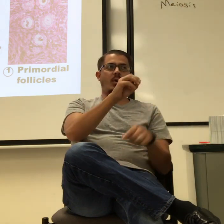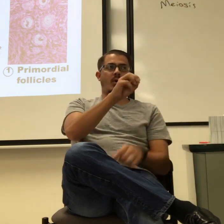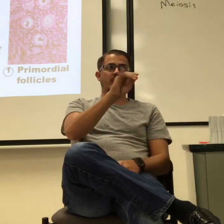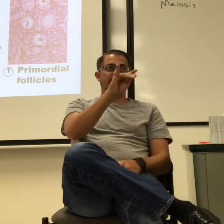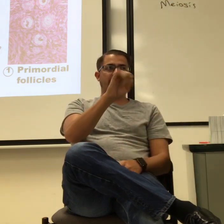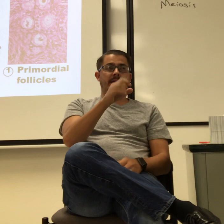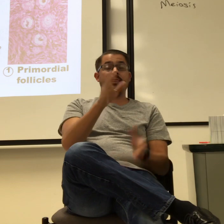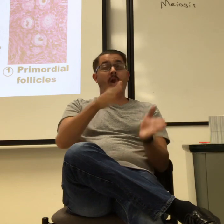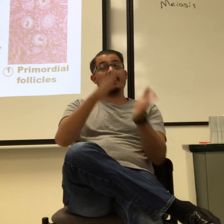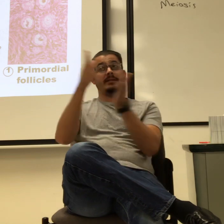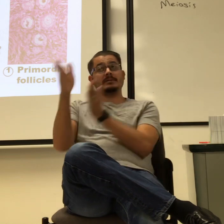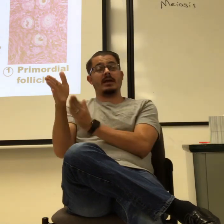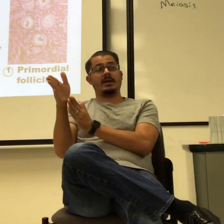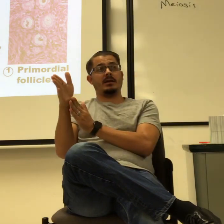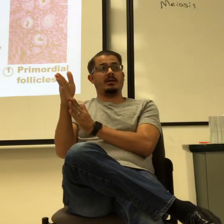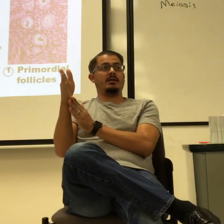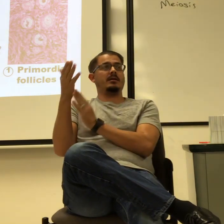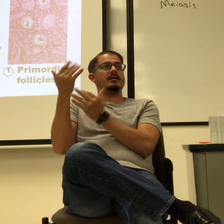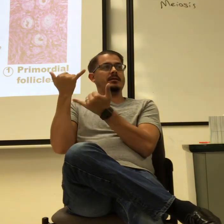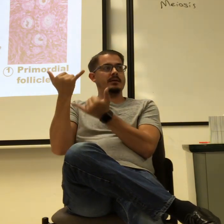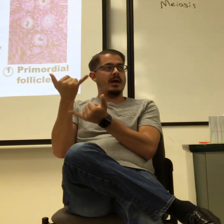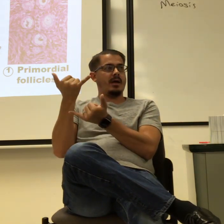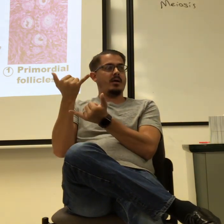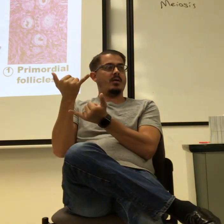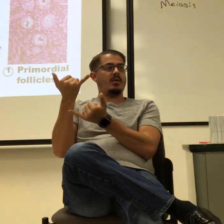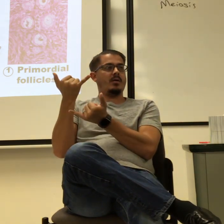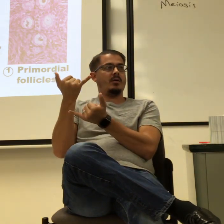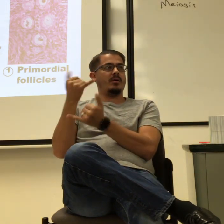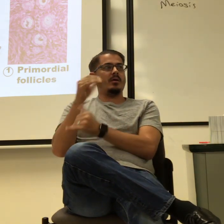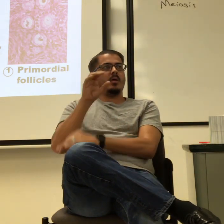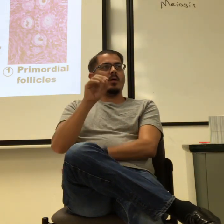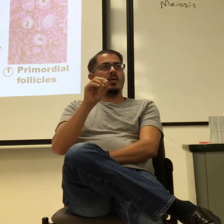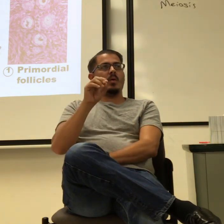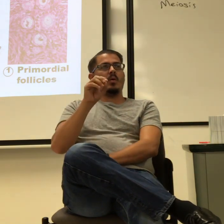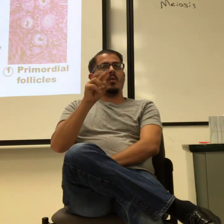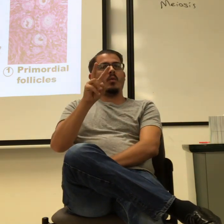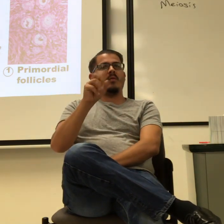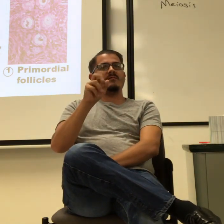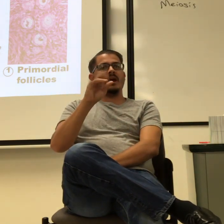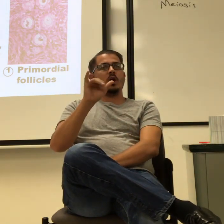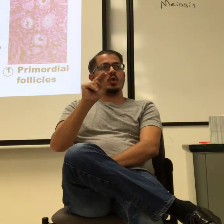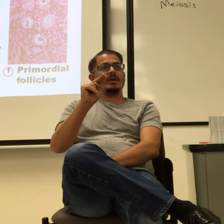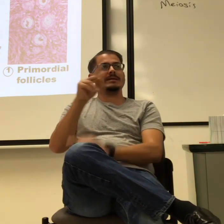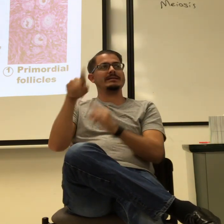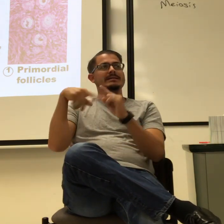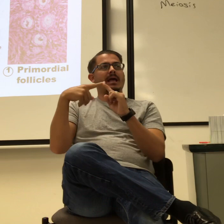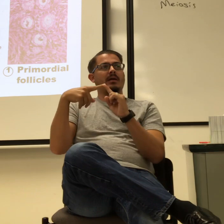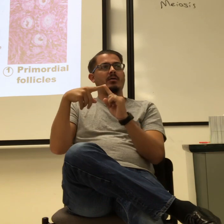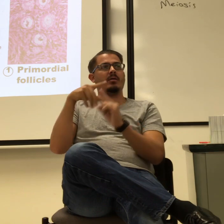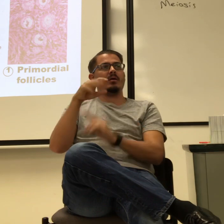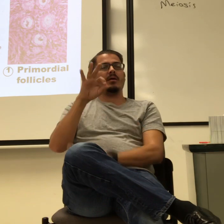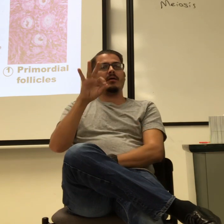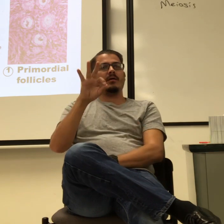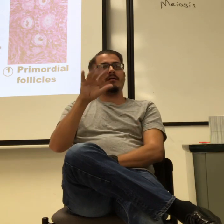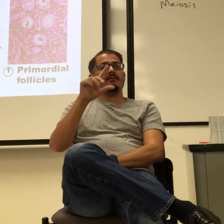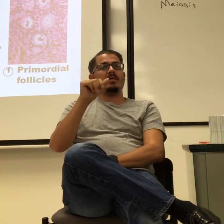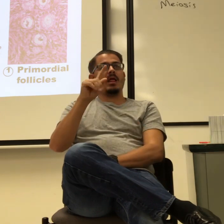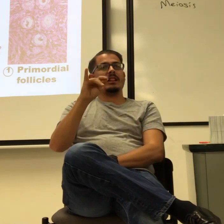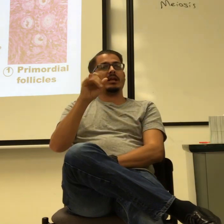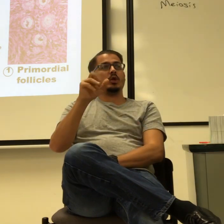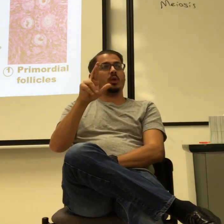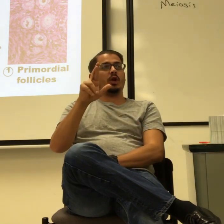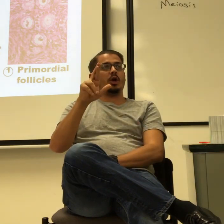side let's put, well, what we're doing now is we're going into the ovarian cycle, the follicular phase.